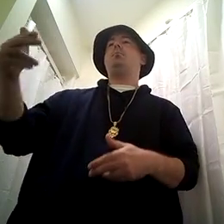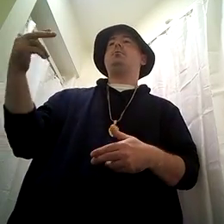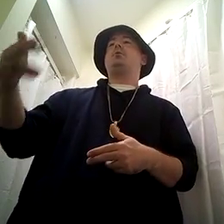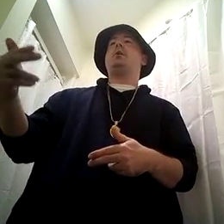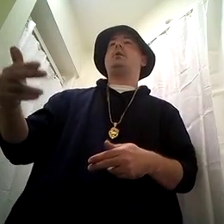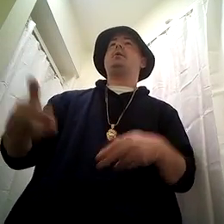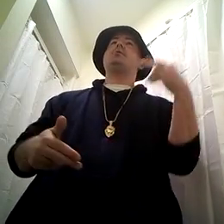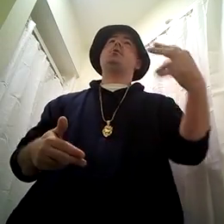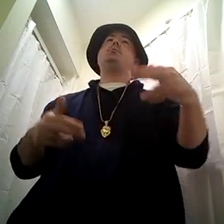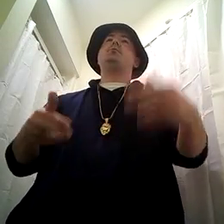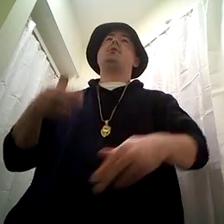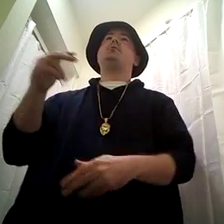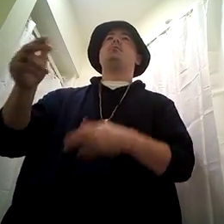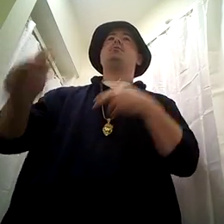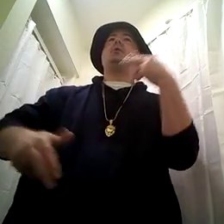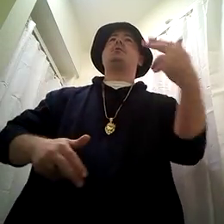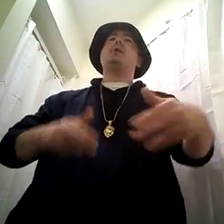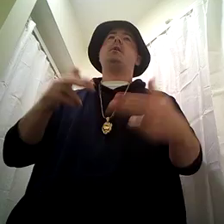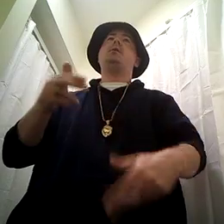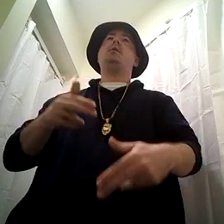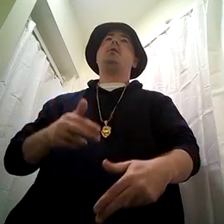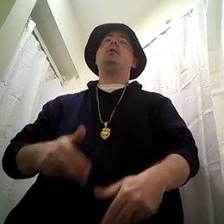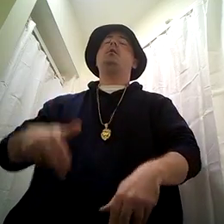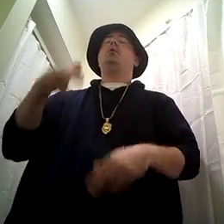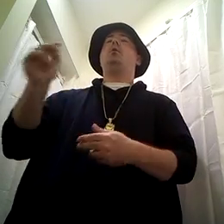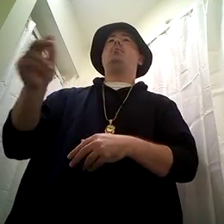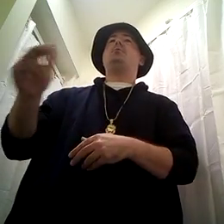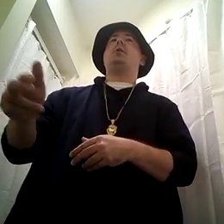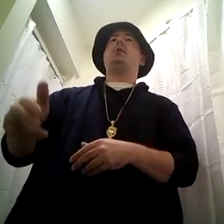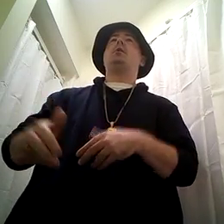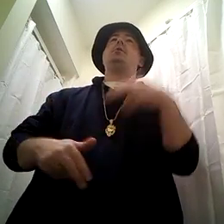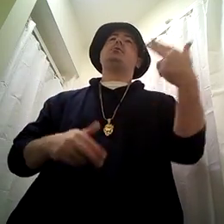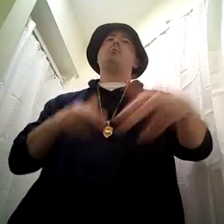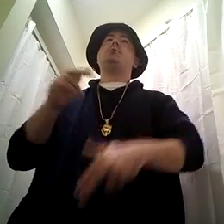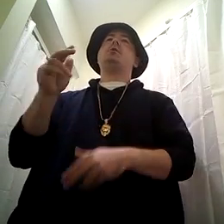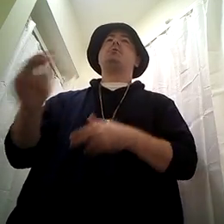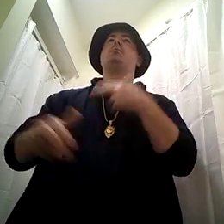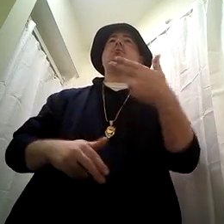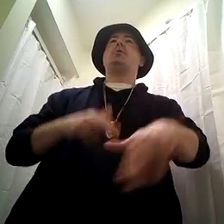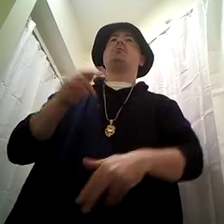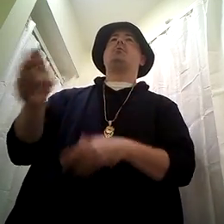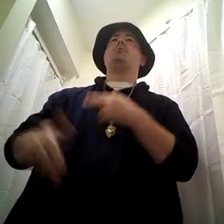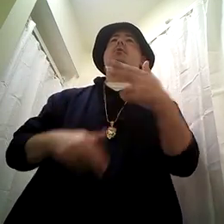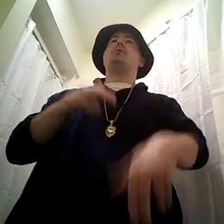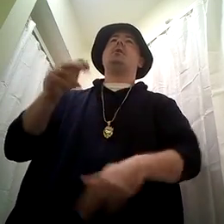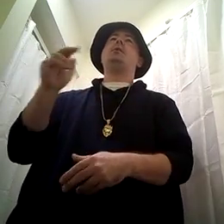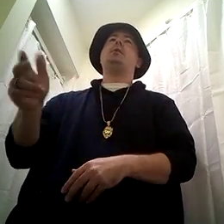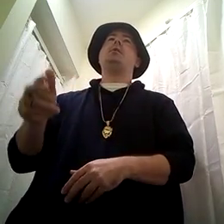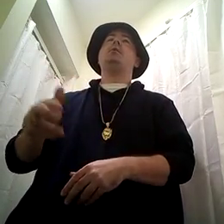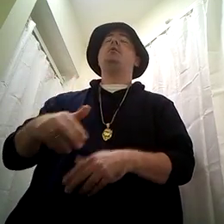Hot Madras, Hot Madras, Hot Madras, na na. Hot Madras, Hot Madras, Hot Madras, Hot Madras, la la.